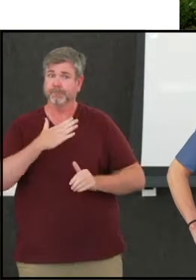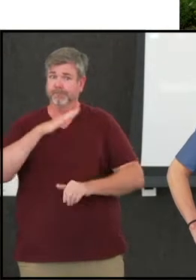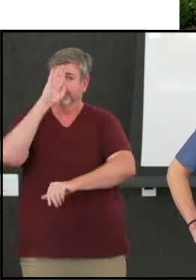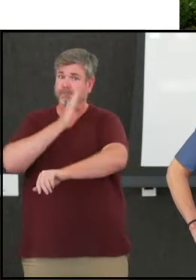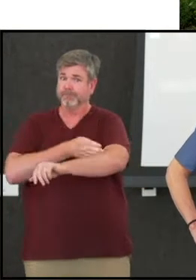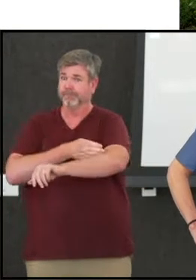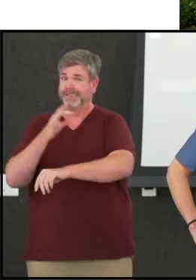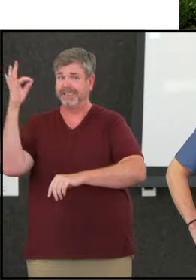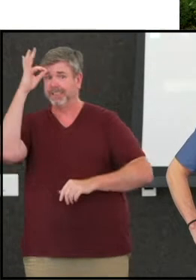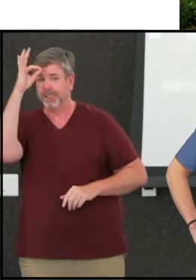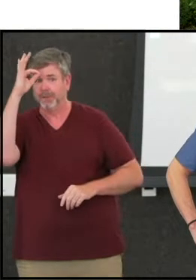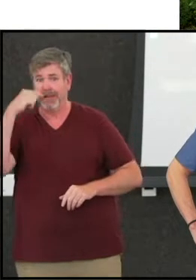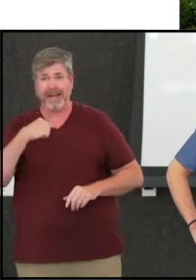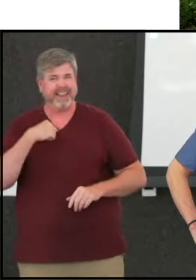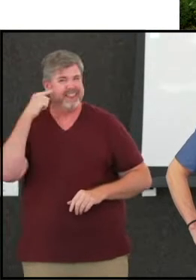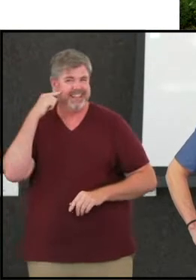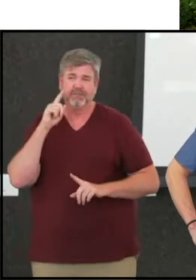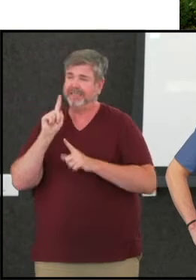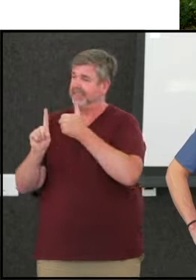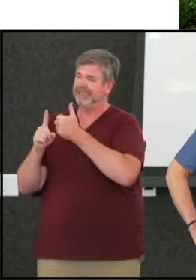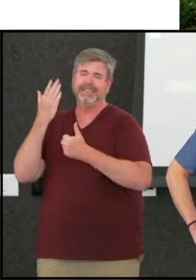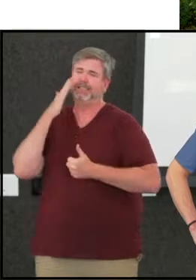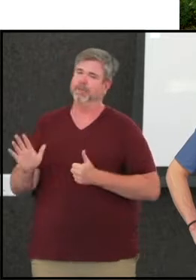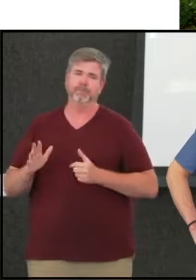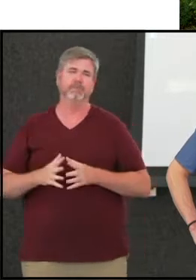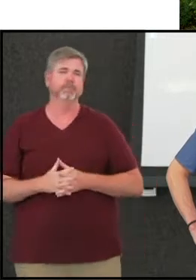Like the last case, he certainly didn't want to die.